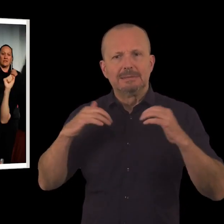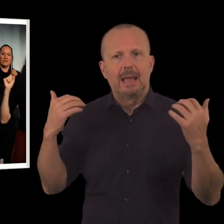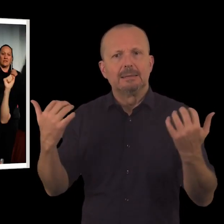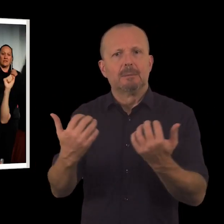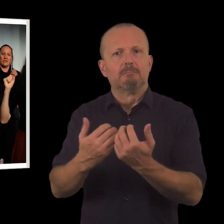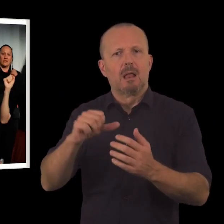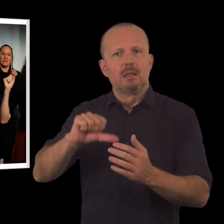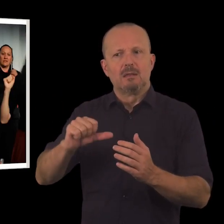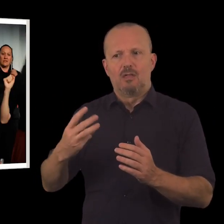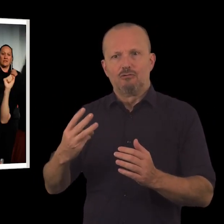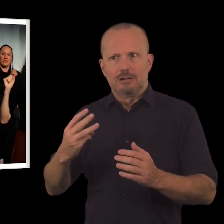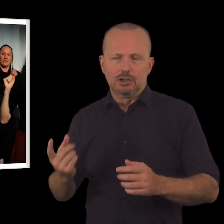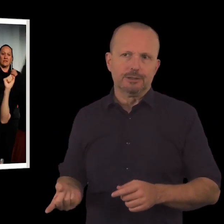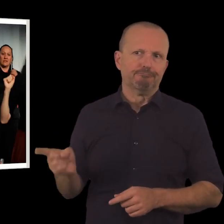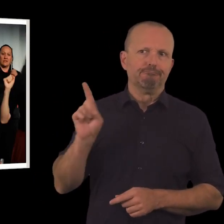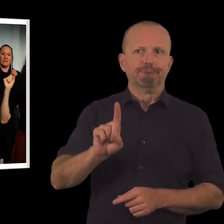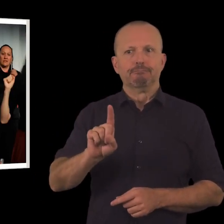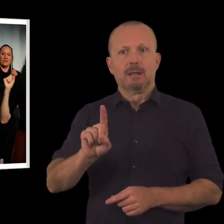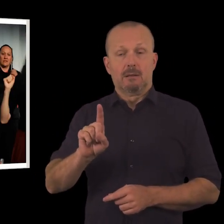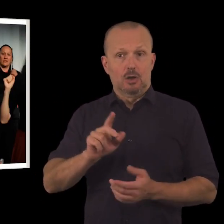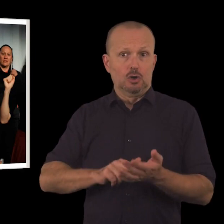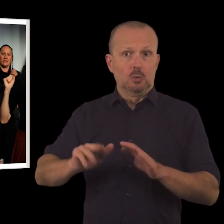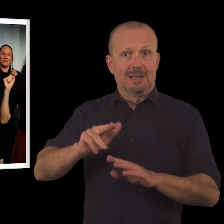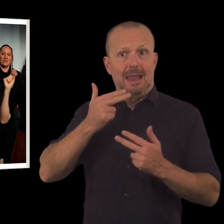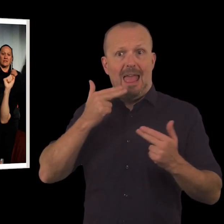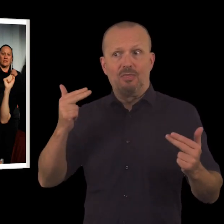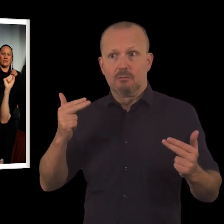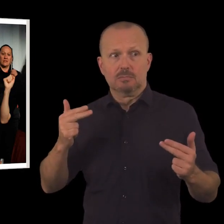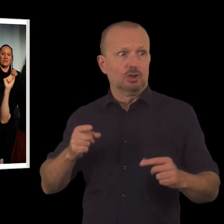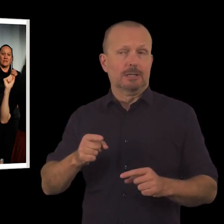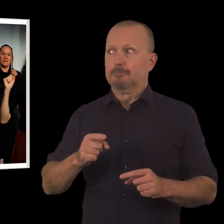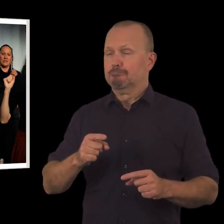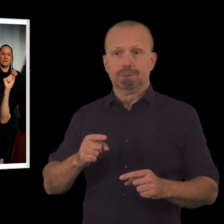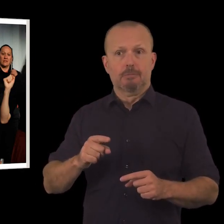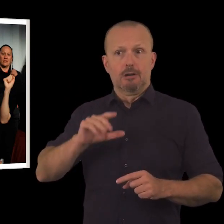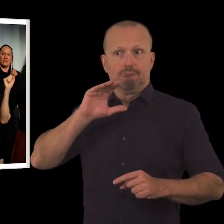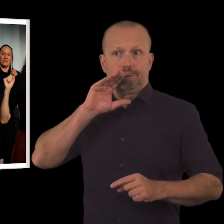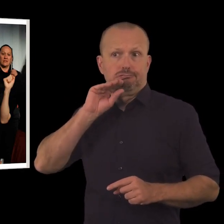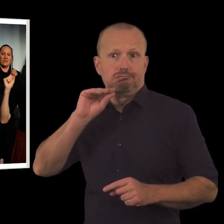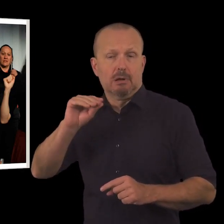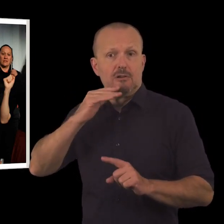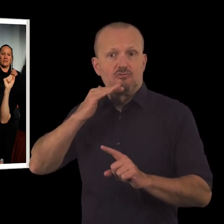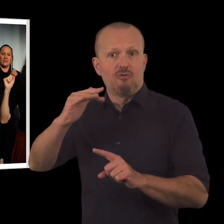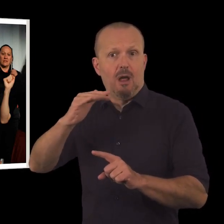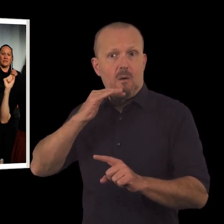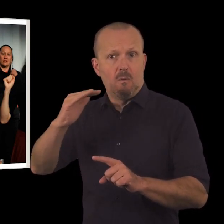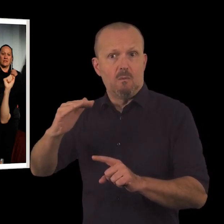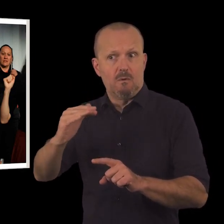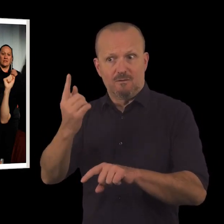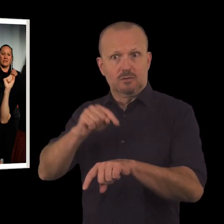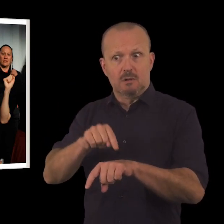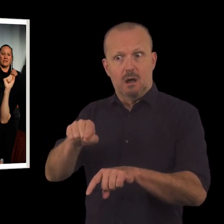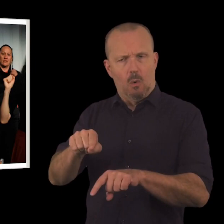1993 in Te Reo Māori. You recall he said that? It was her as a Māori